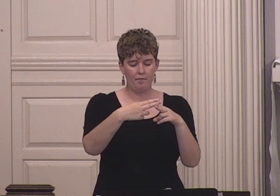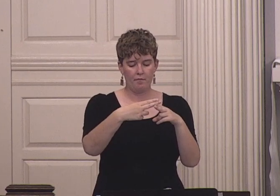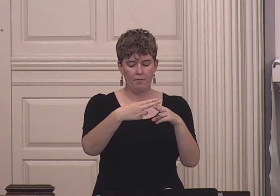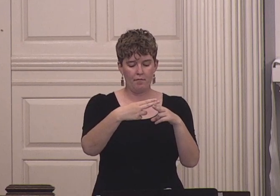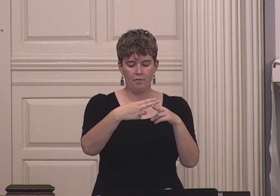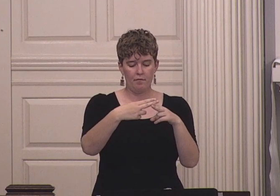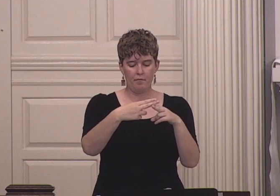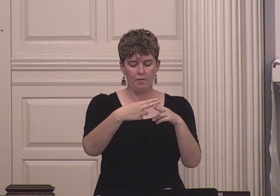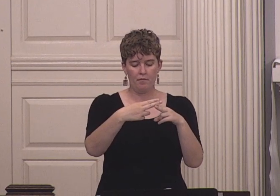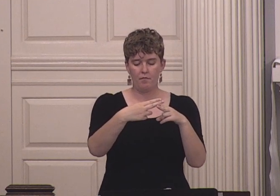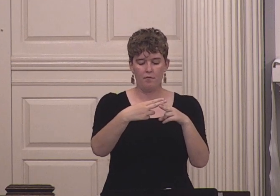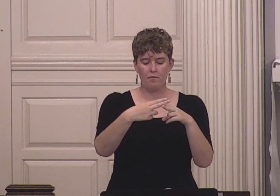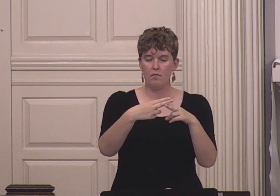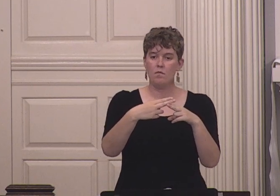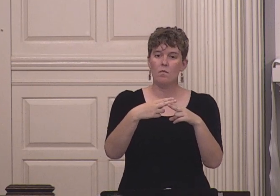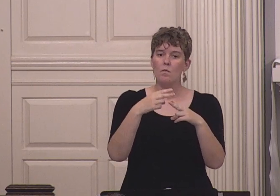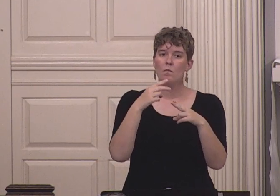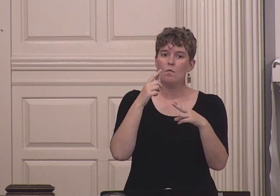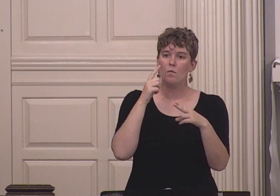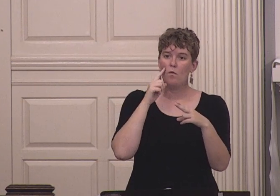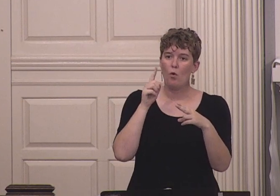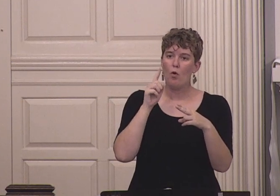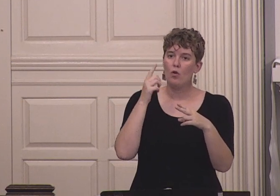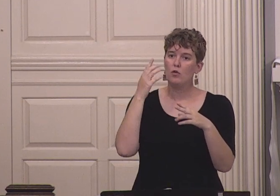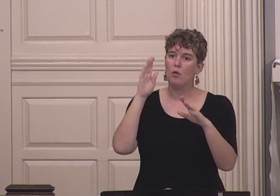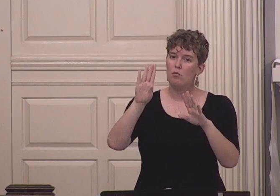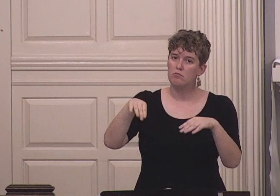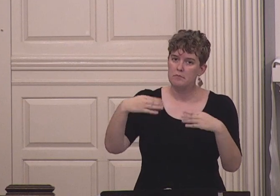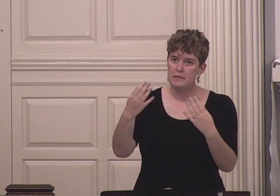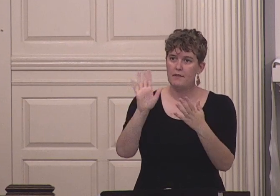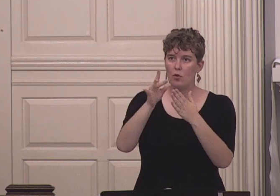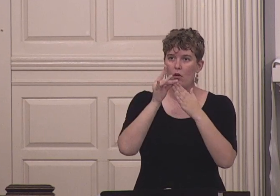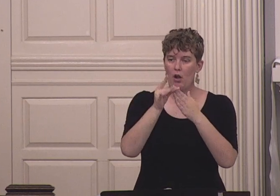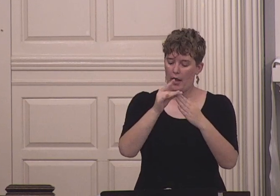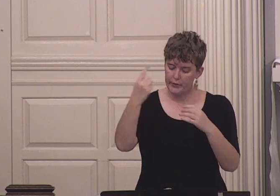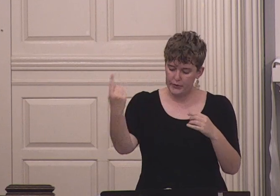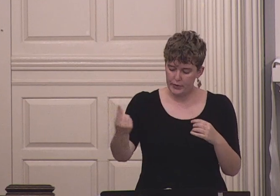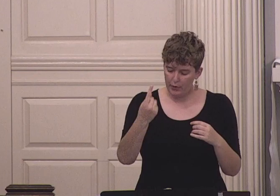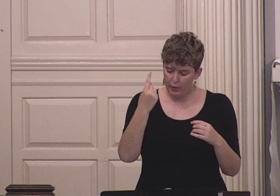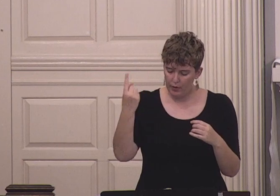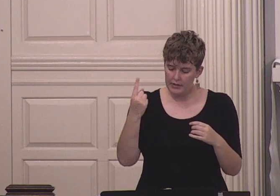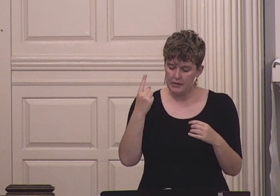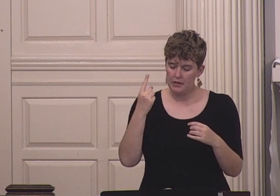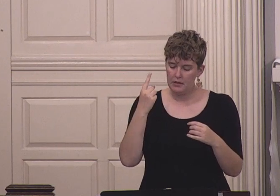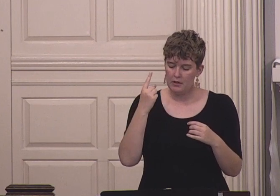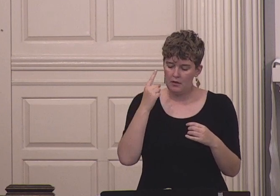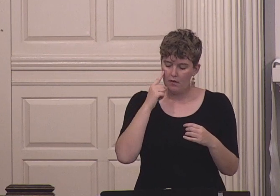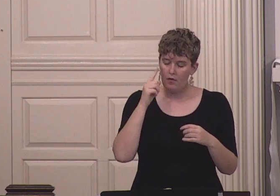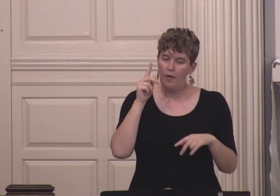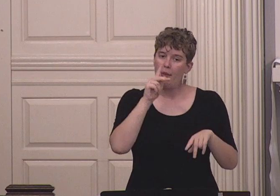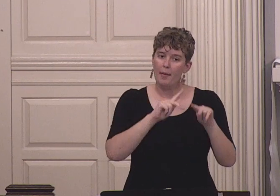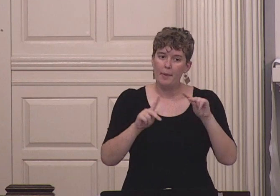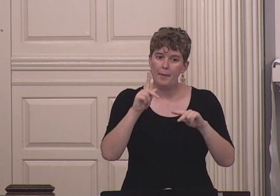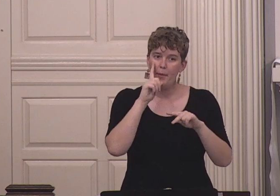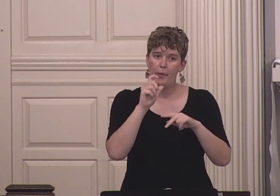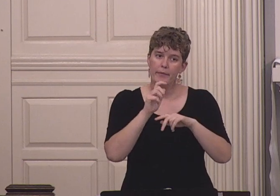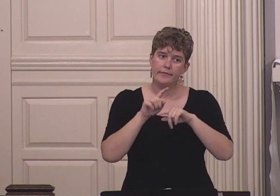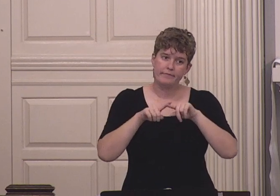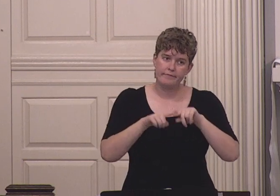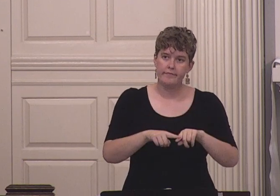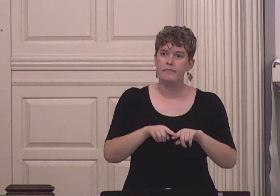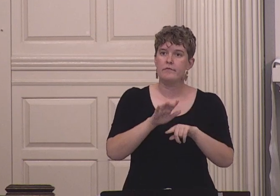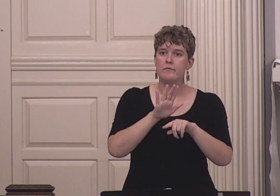for you never deprive of your guidance those who set firm on the foundation of your